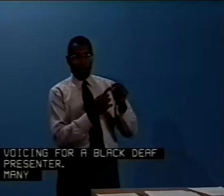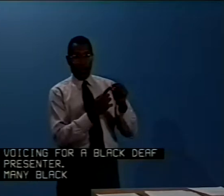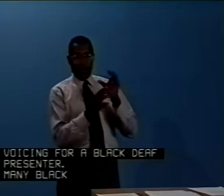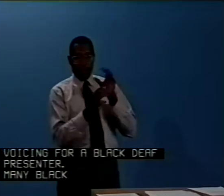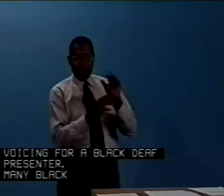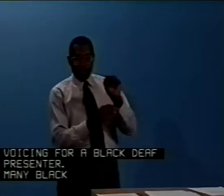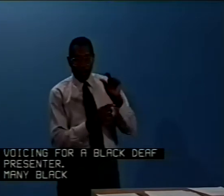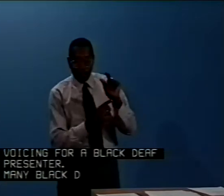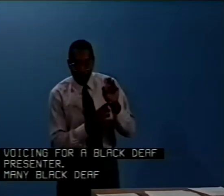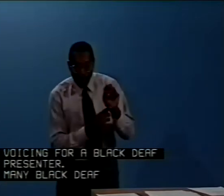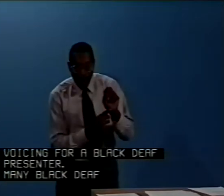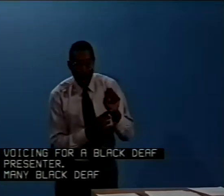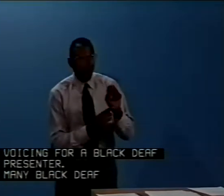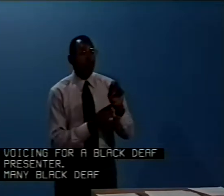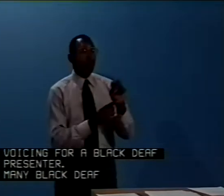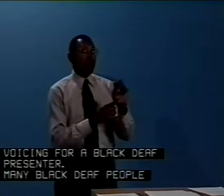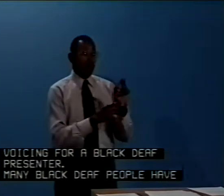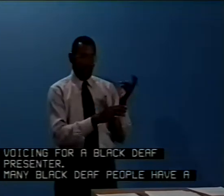have a unique communication style,